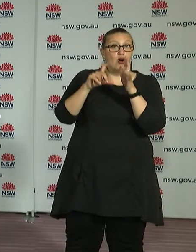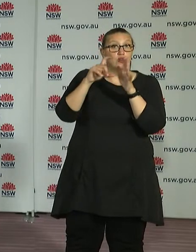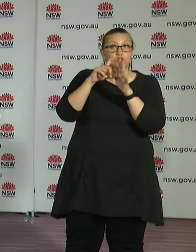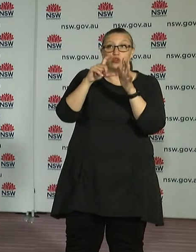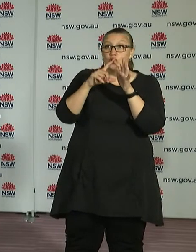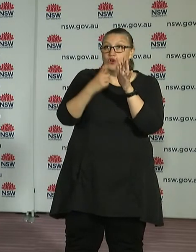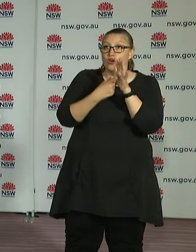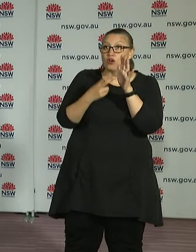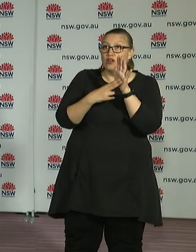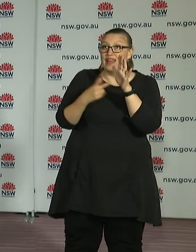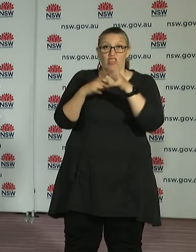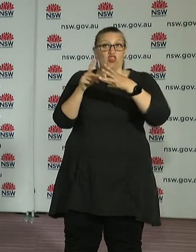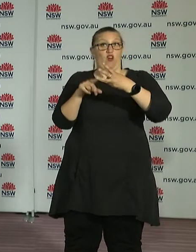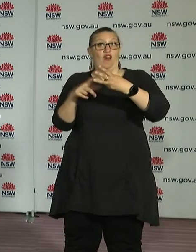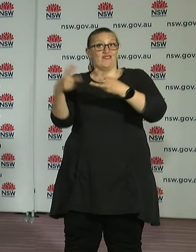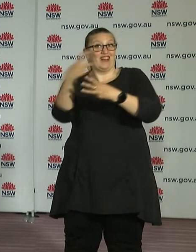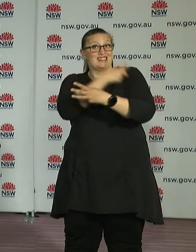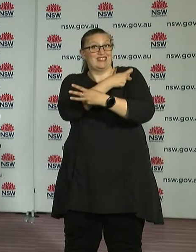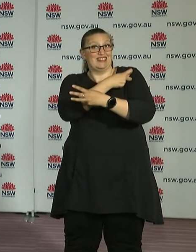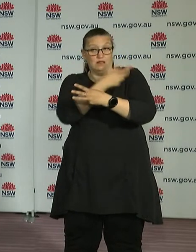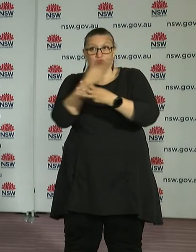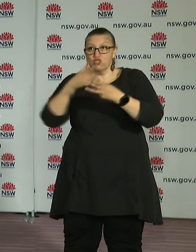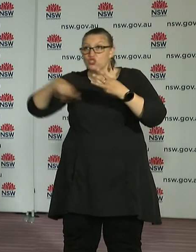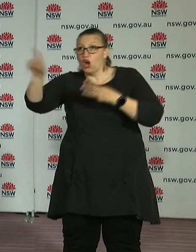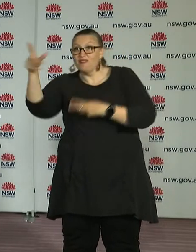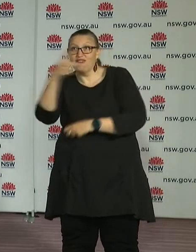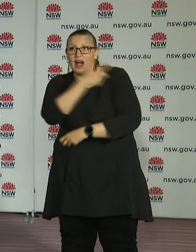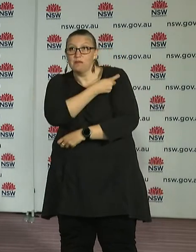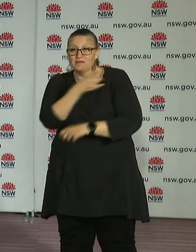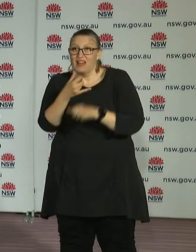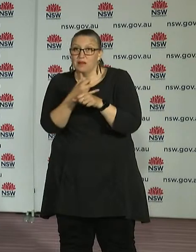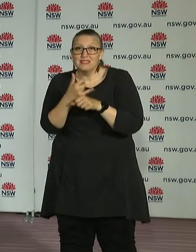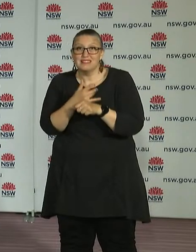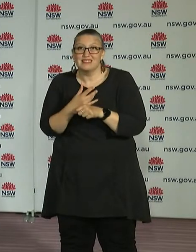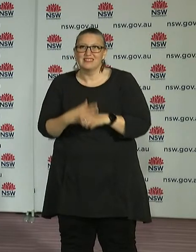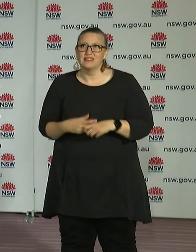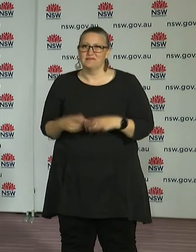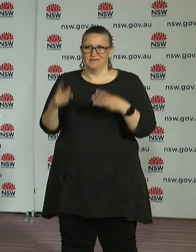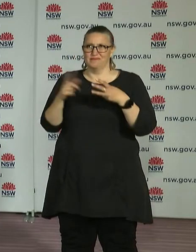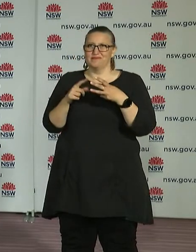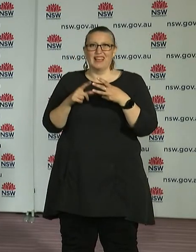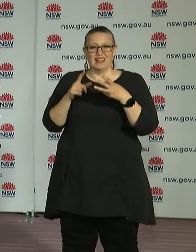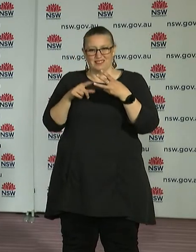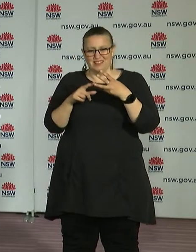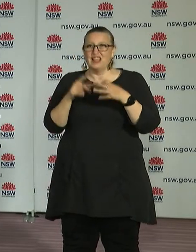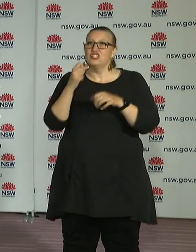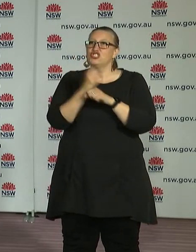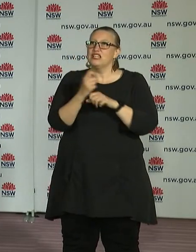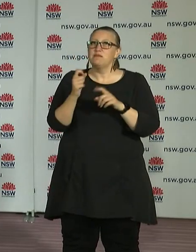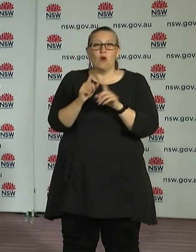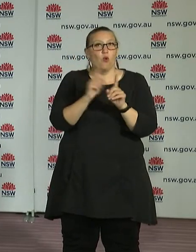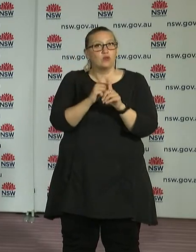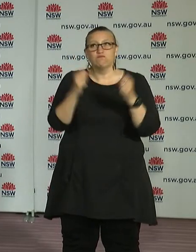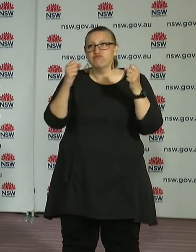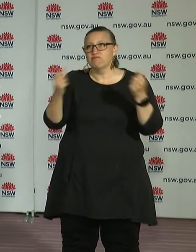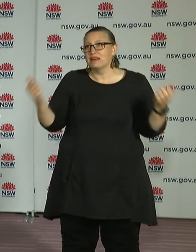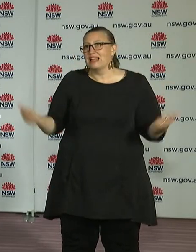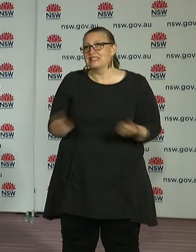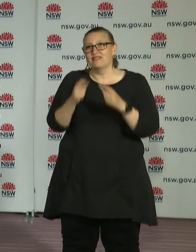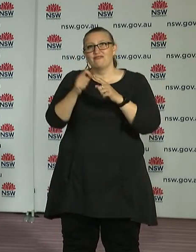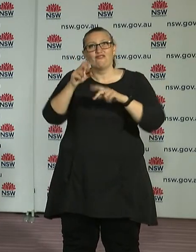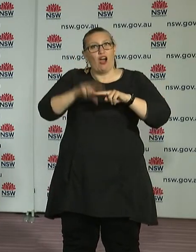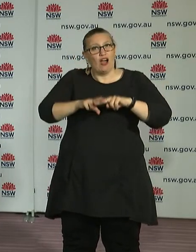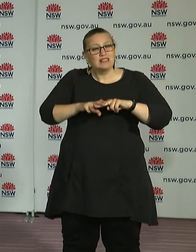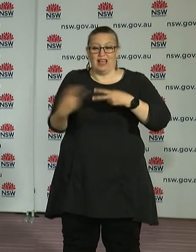strong supplies of Pfizer. So anyone over 12 years of age, regardless of your age, please go